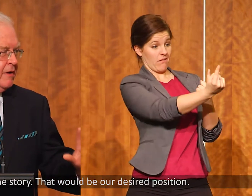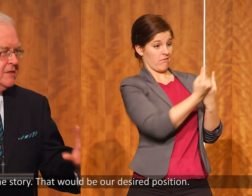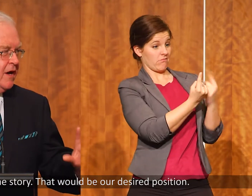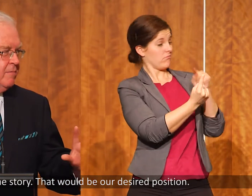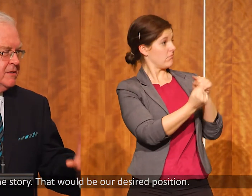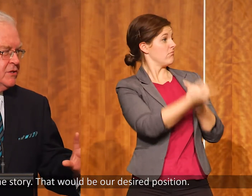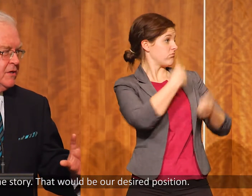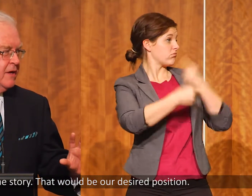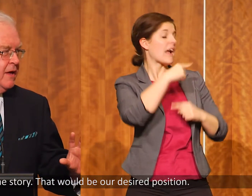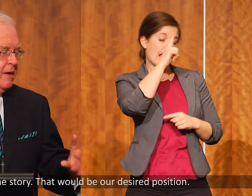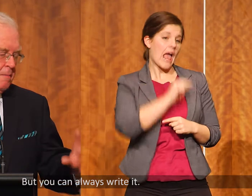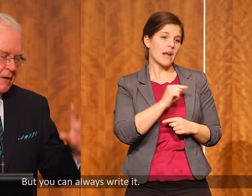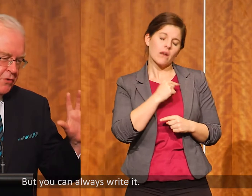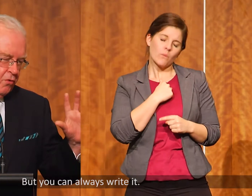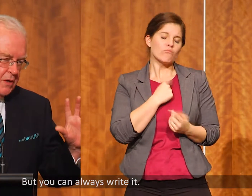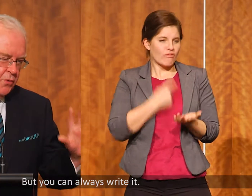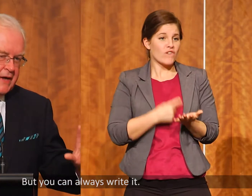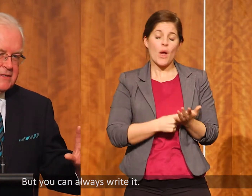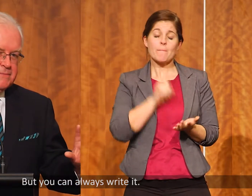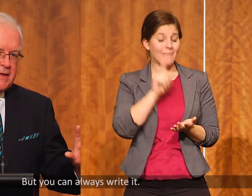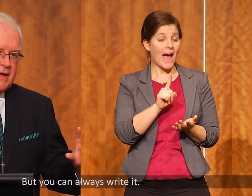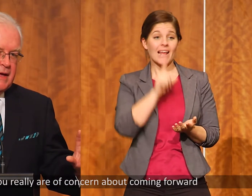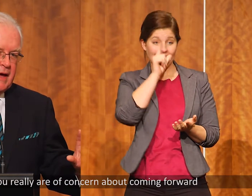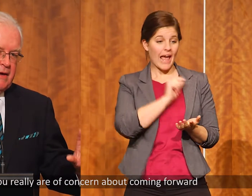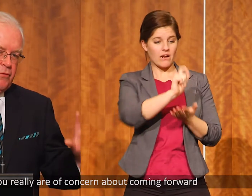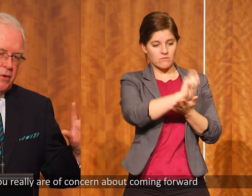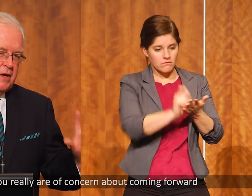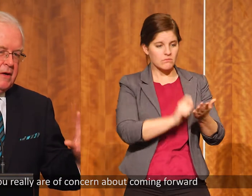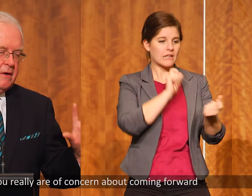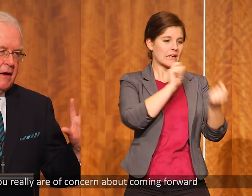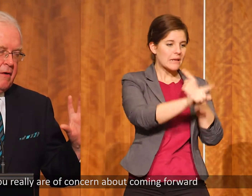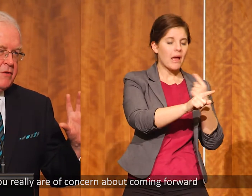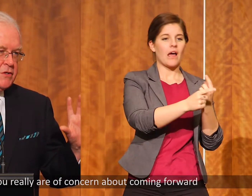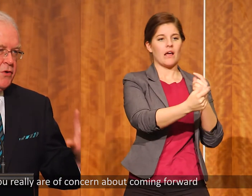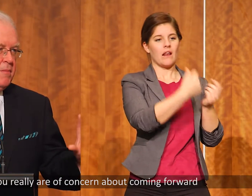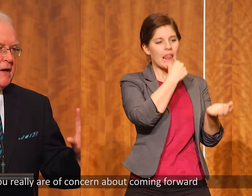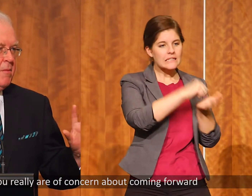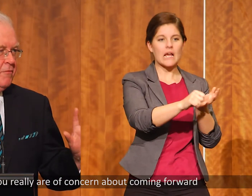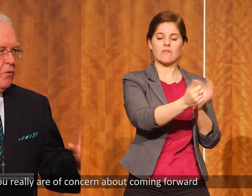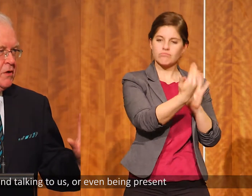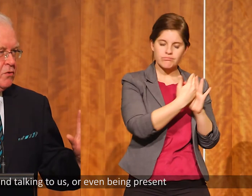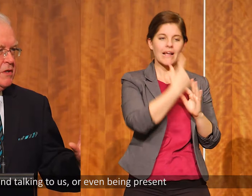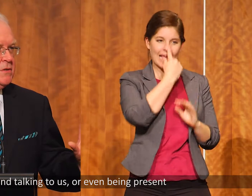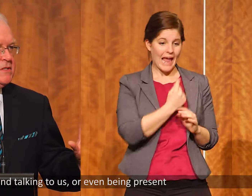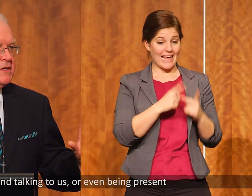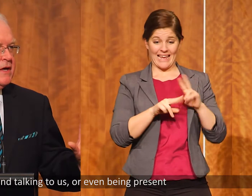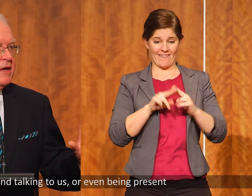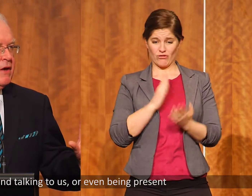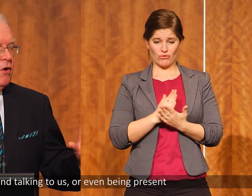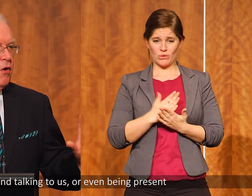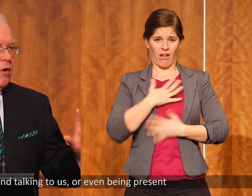be our desired position. But you can always write it, and if you really are of concern about coming forward and talking to